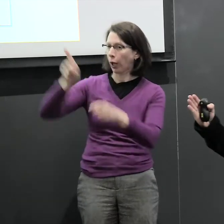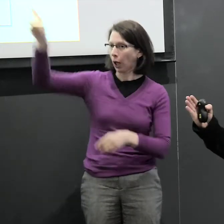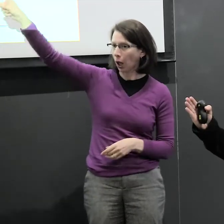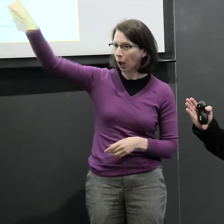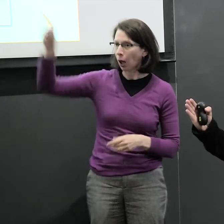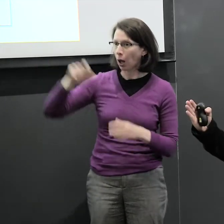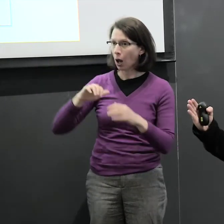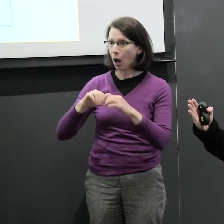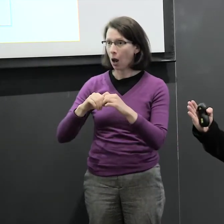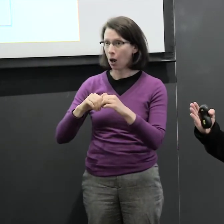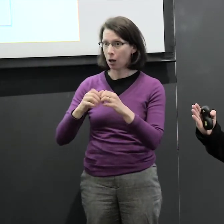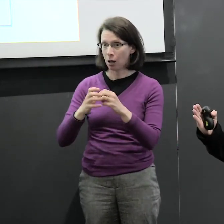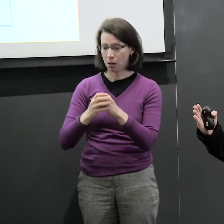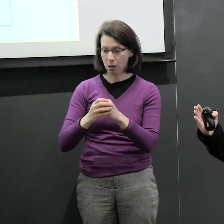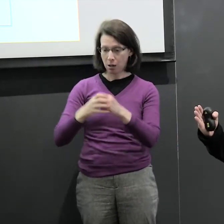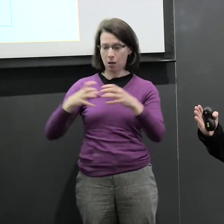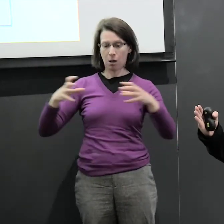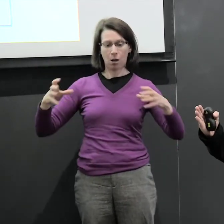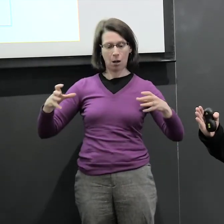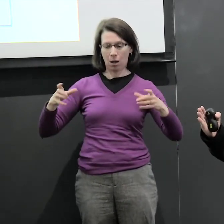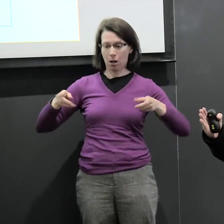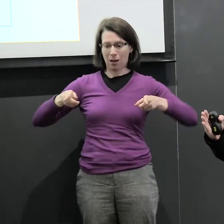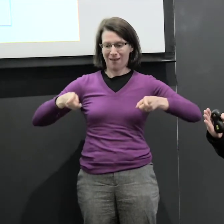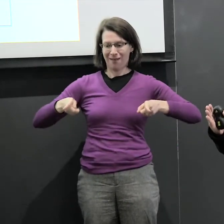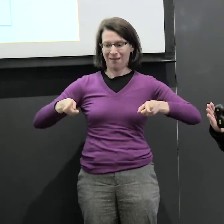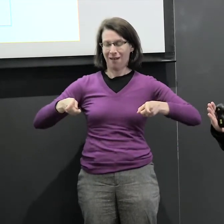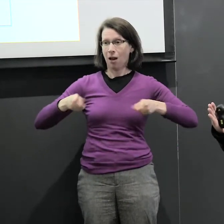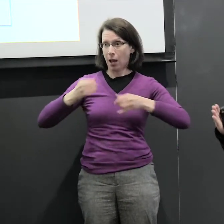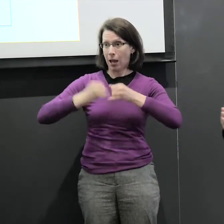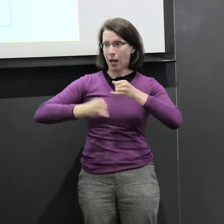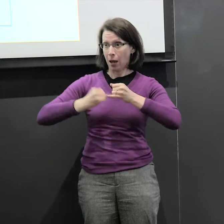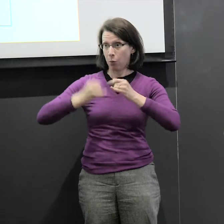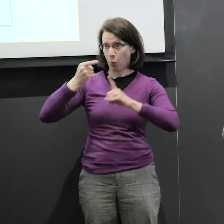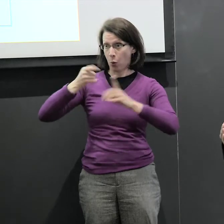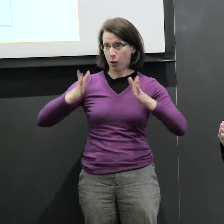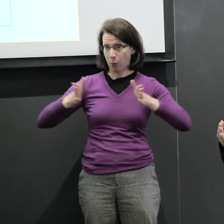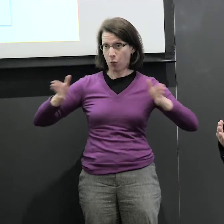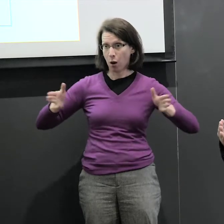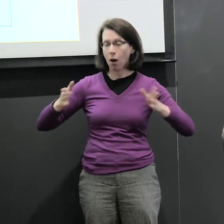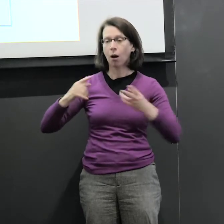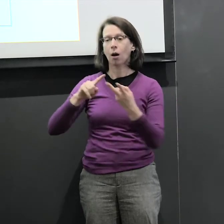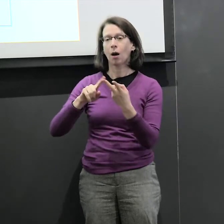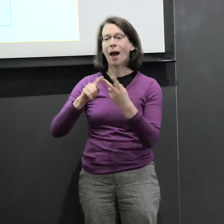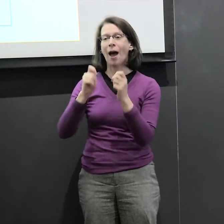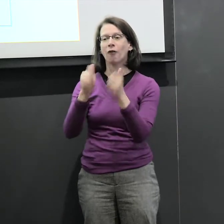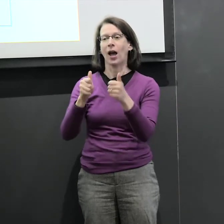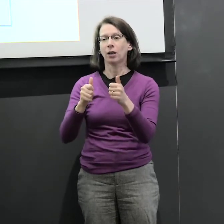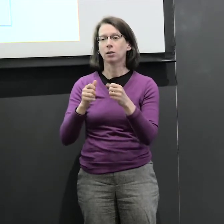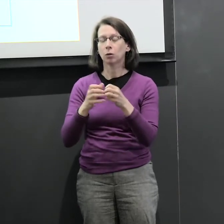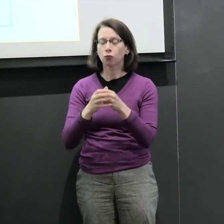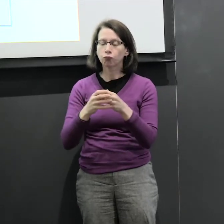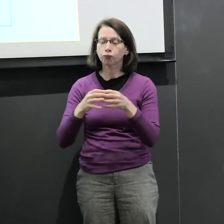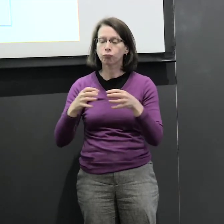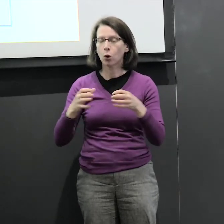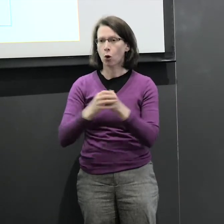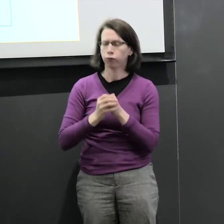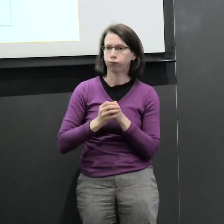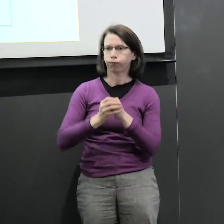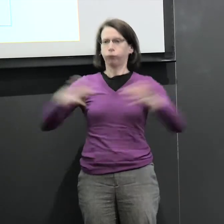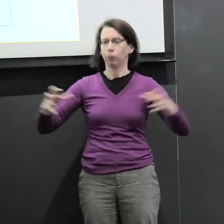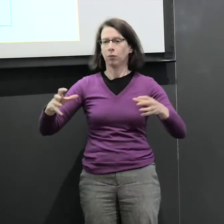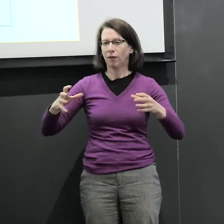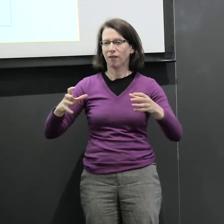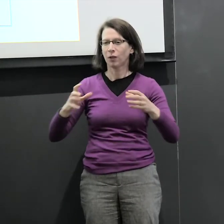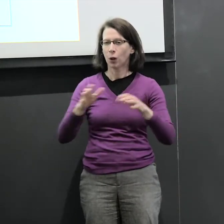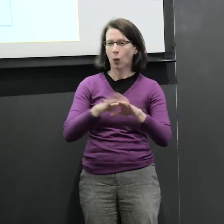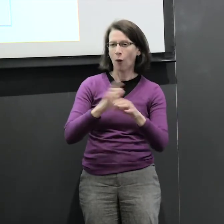How broad the endpoints of the verb grow were and how fast the sign was realized. And what